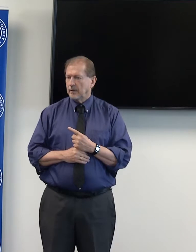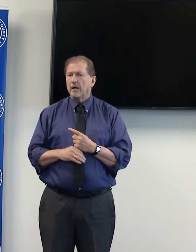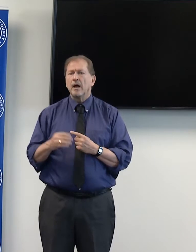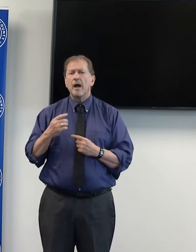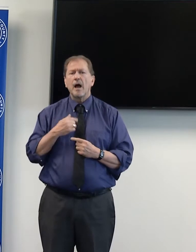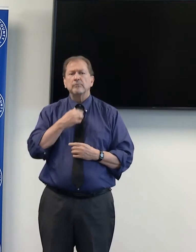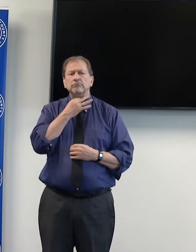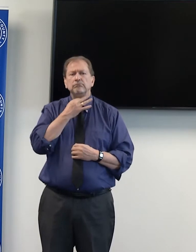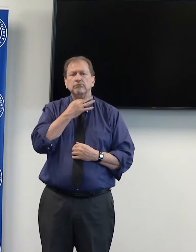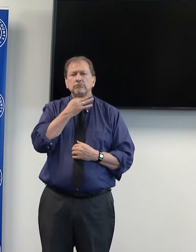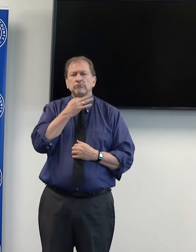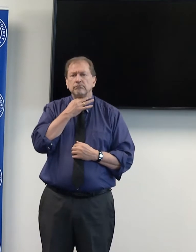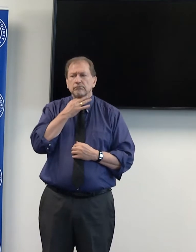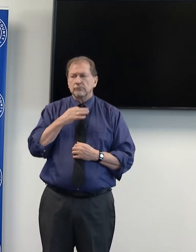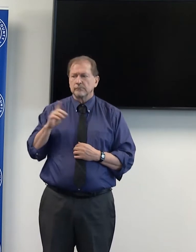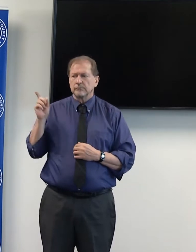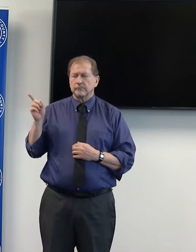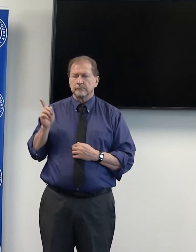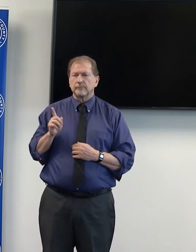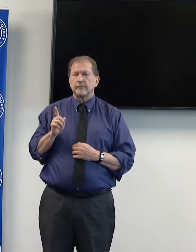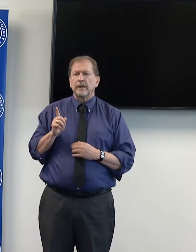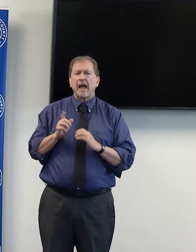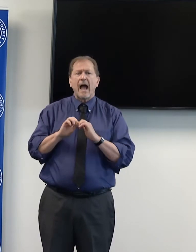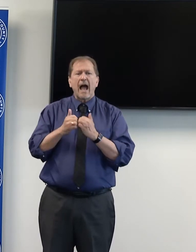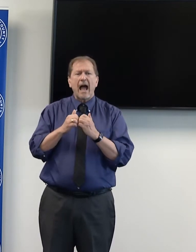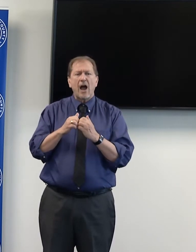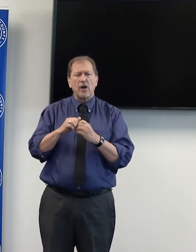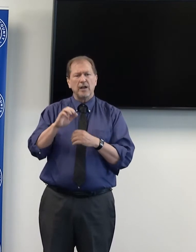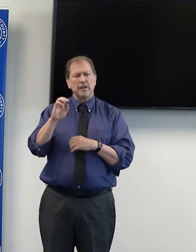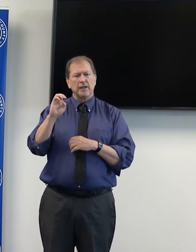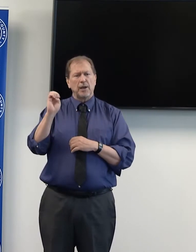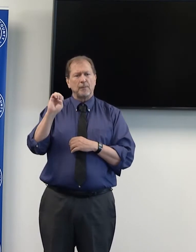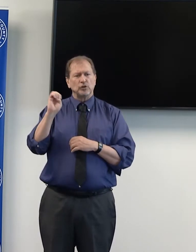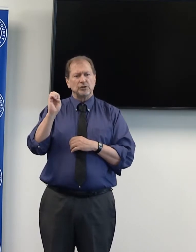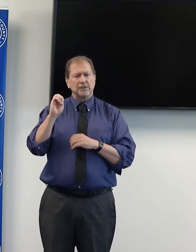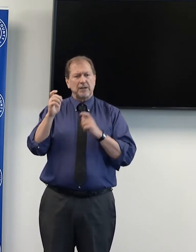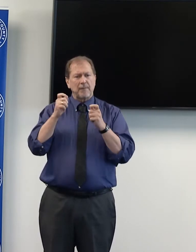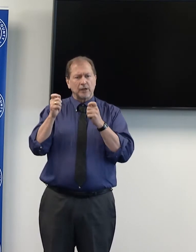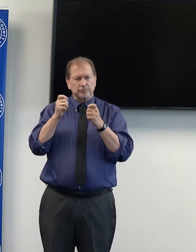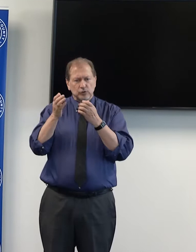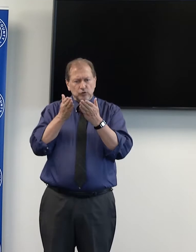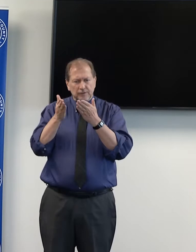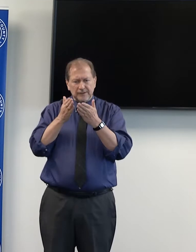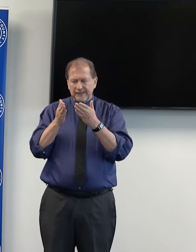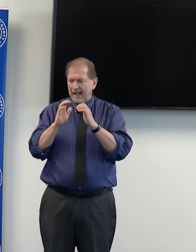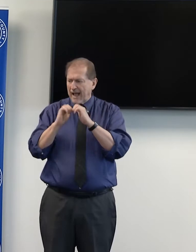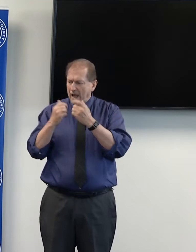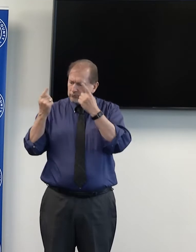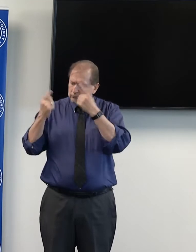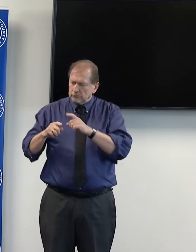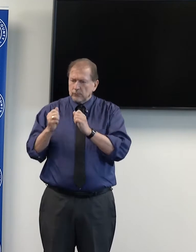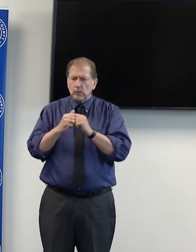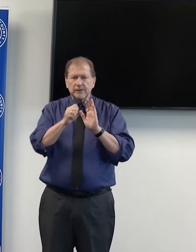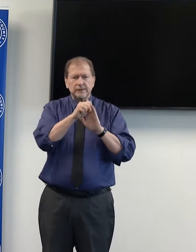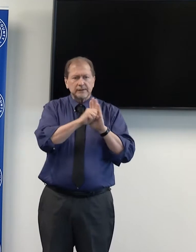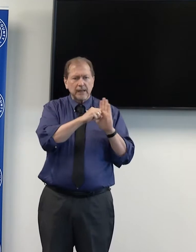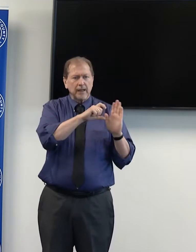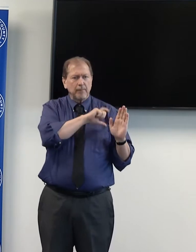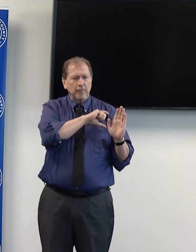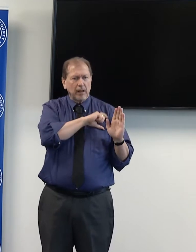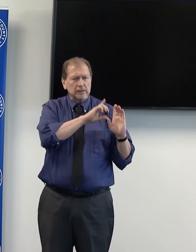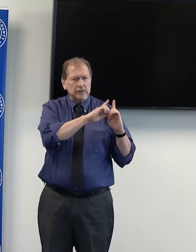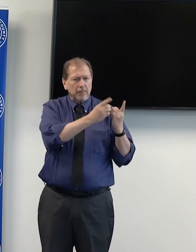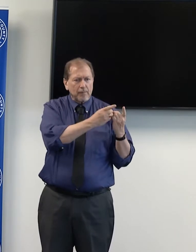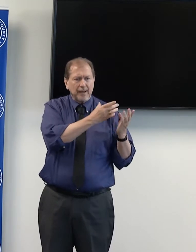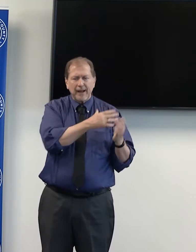little more detail about how EMRS is collaborating with suburban police departments and with the